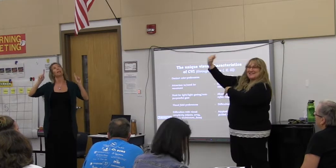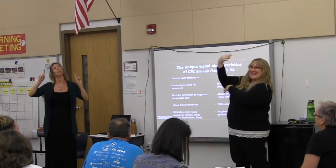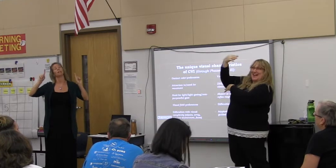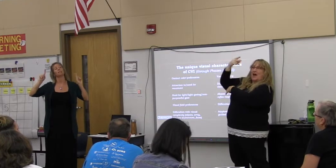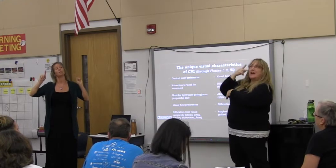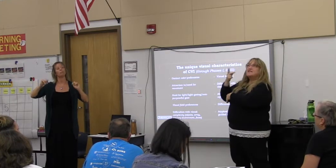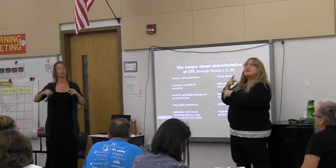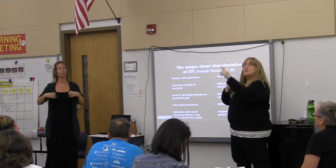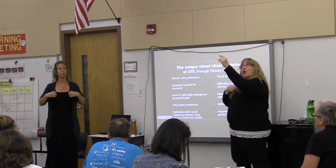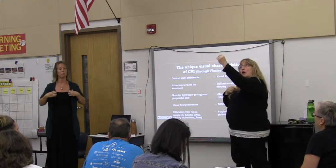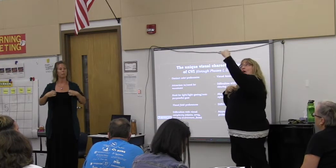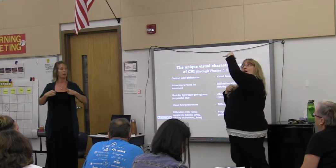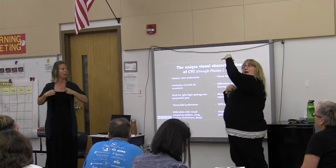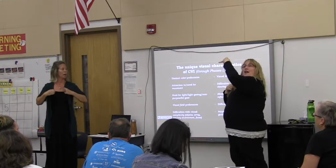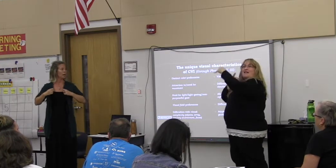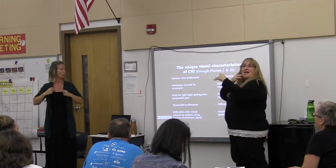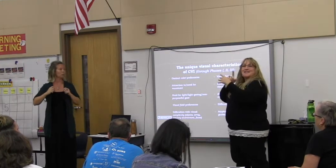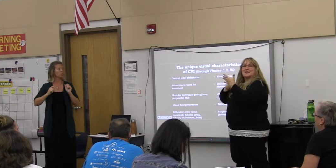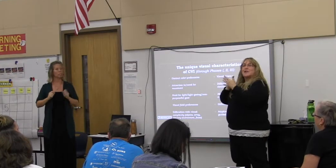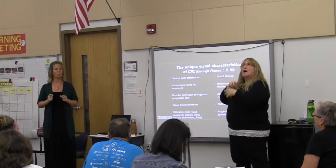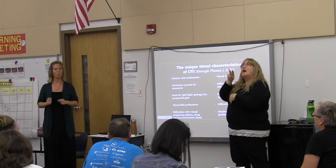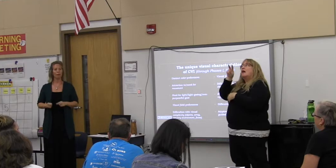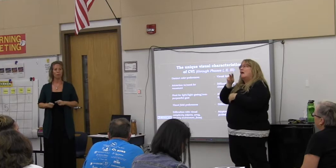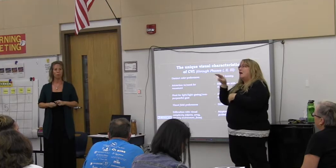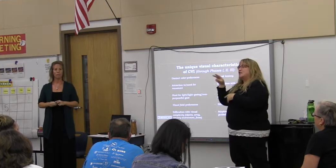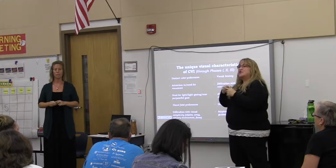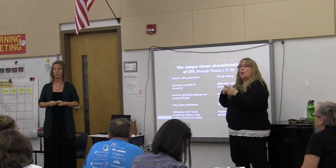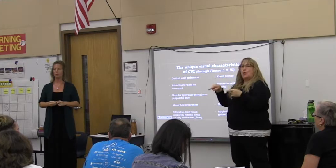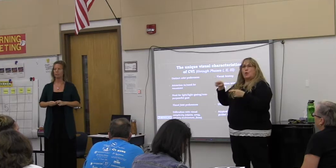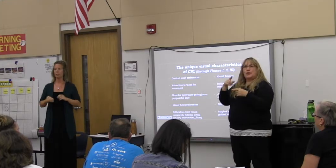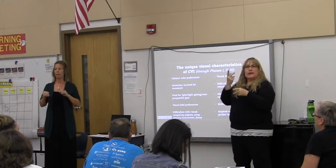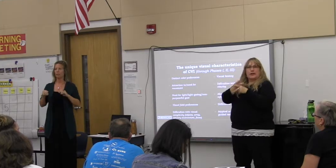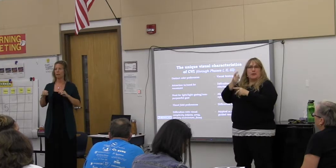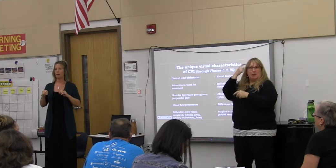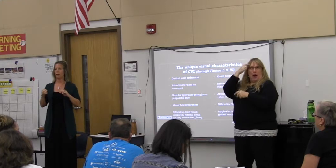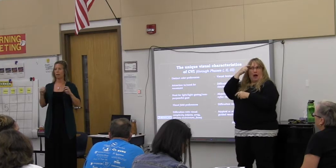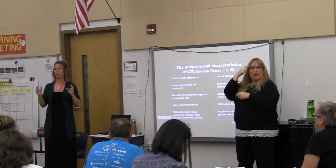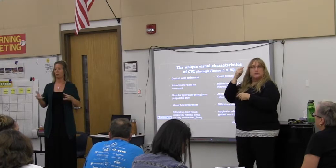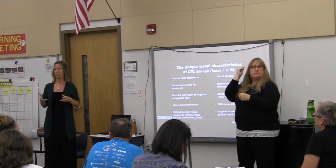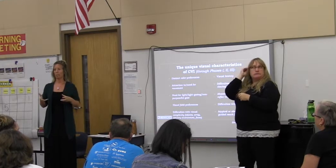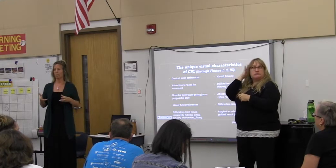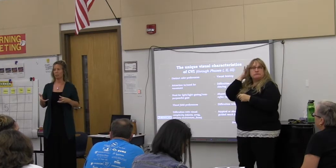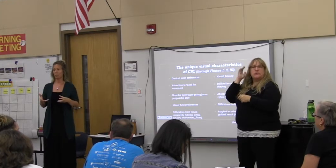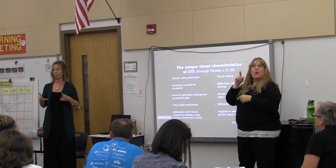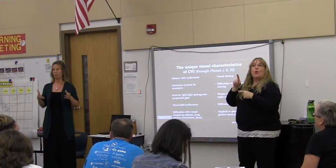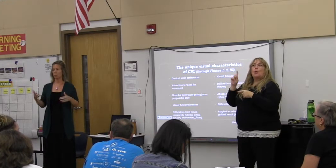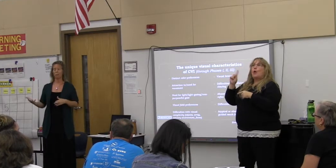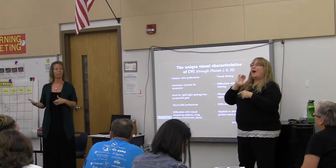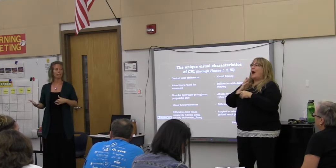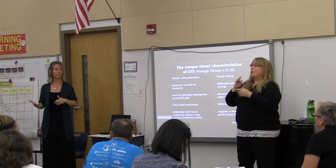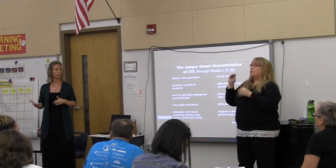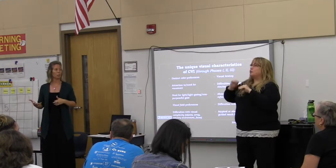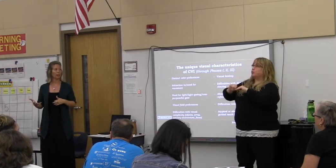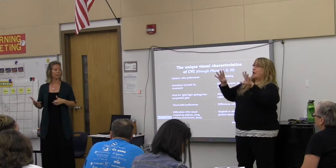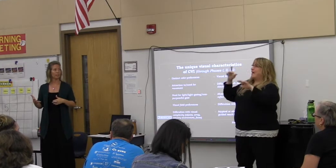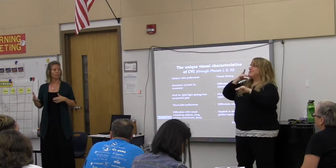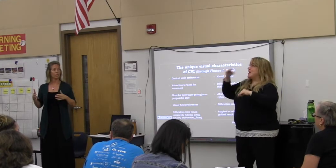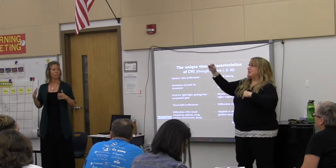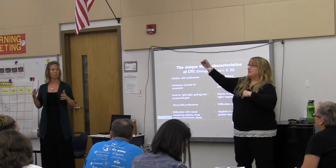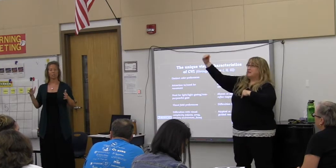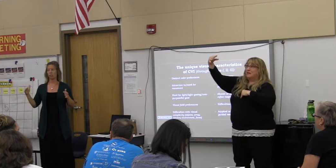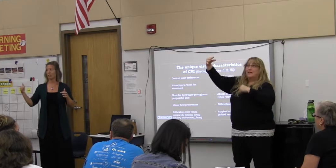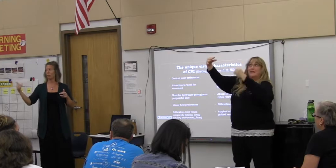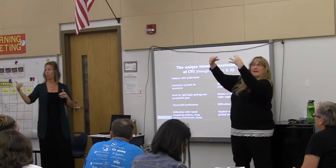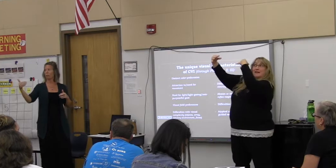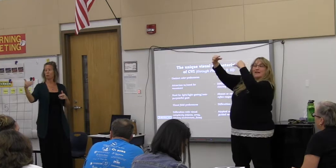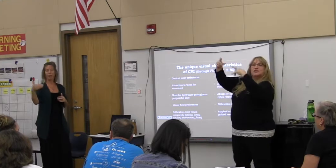the overhead lights sometimes. So just be mindful with these little ones that wherever the bright light is coming from, they're probably going to get distracted.